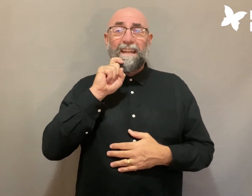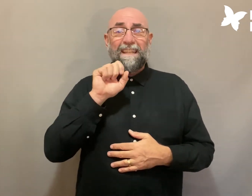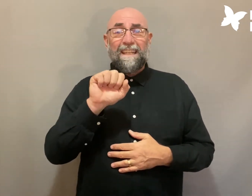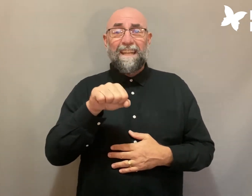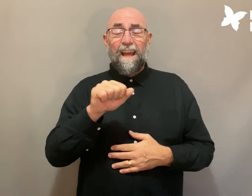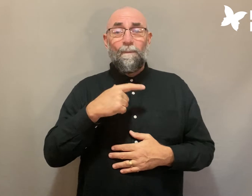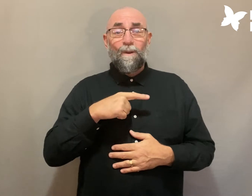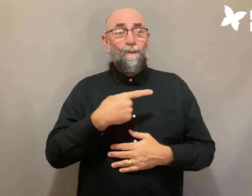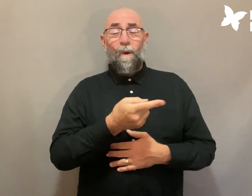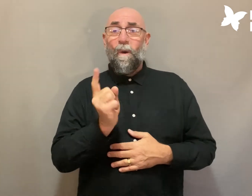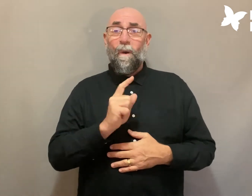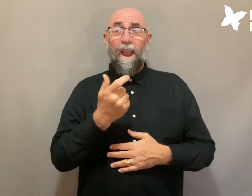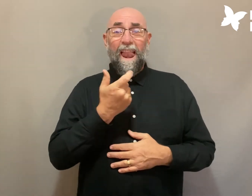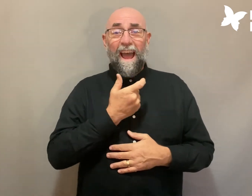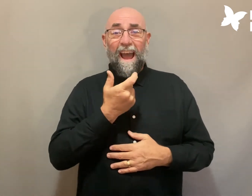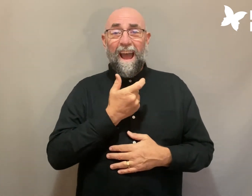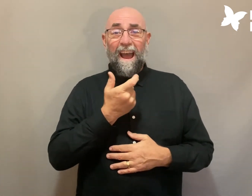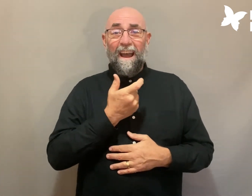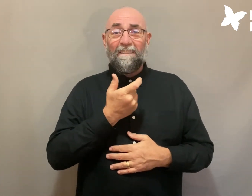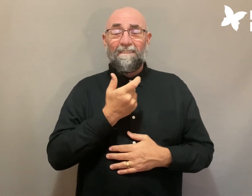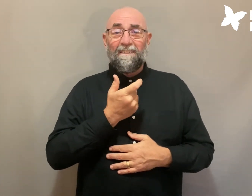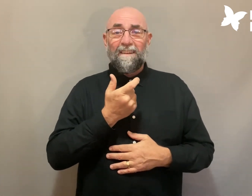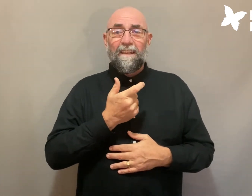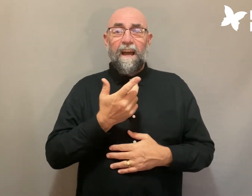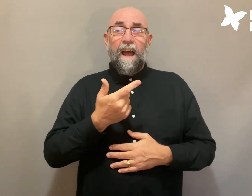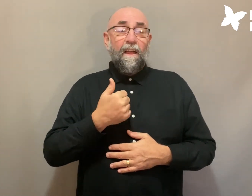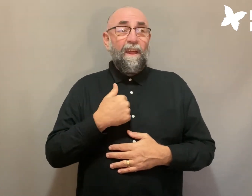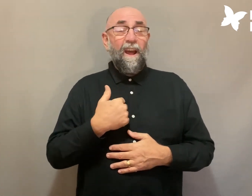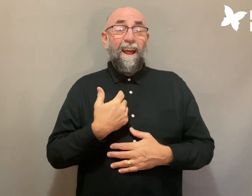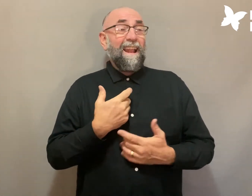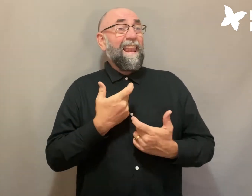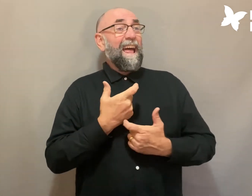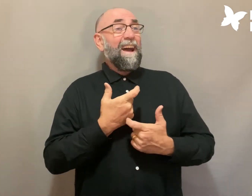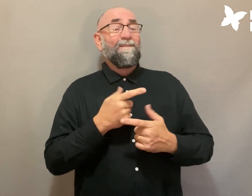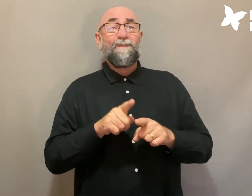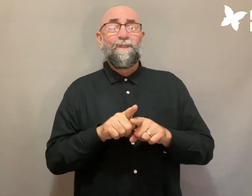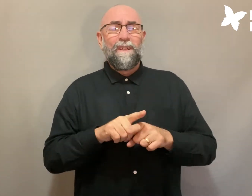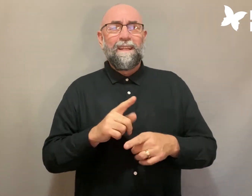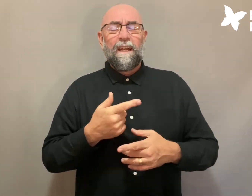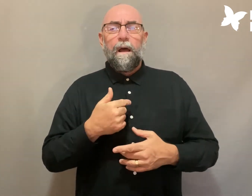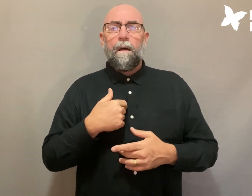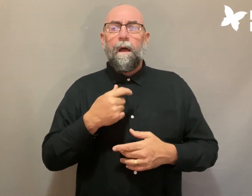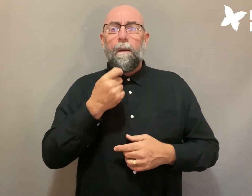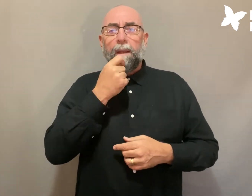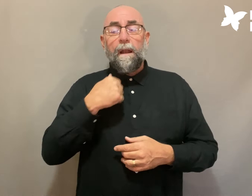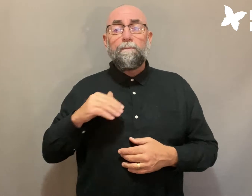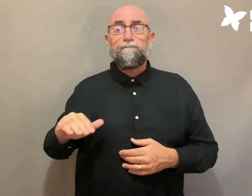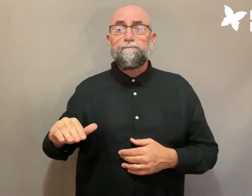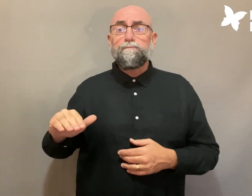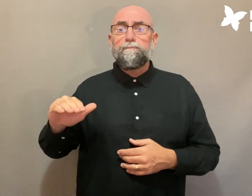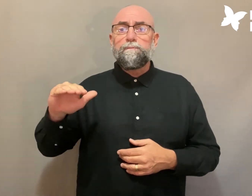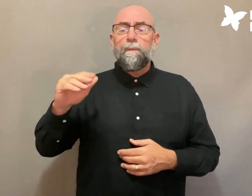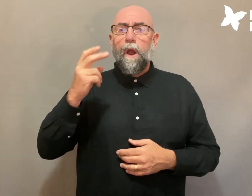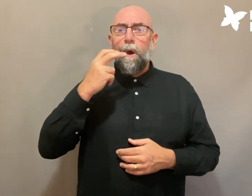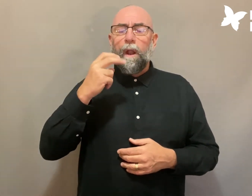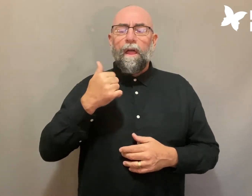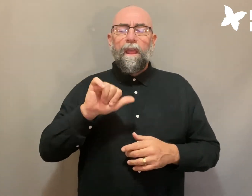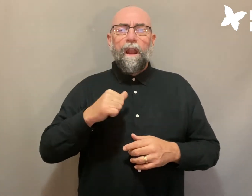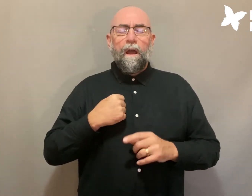was laughing and I thought, oh, this is, haha, it's funny. And as I got older and I sort of realised what that